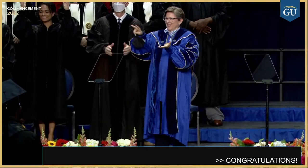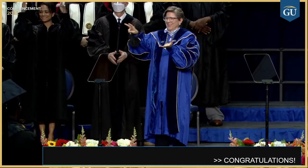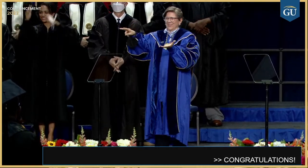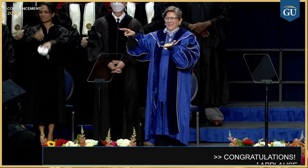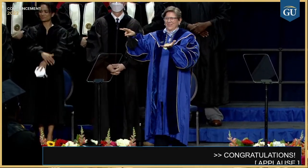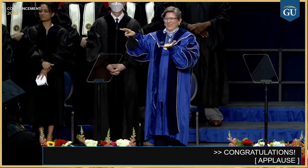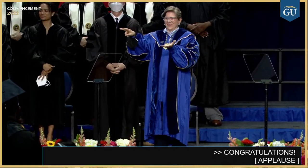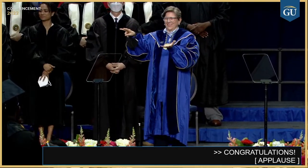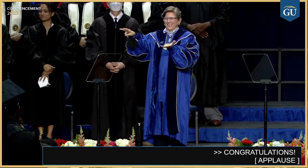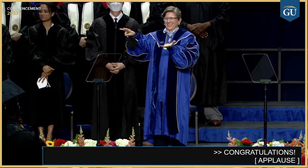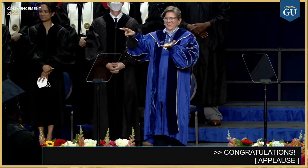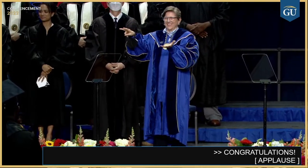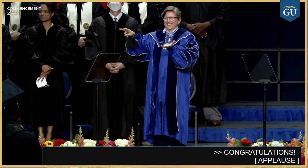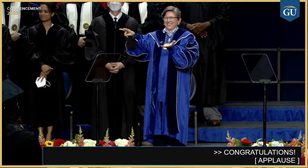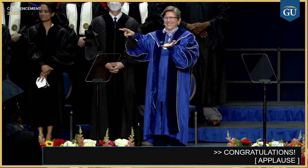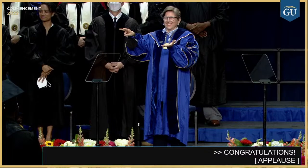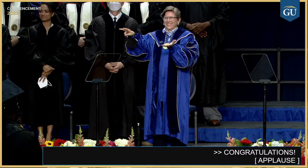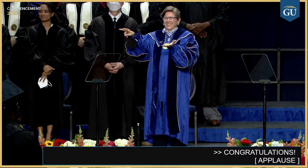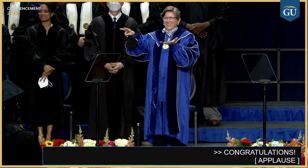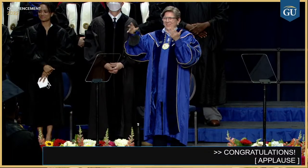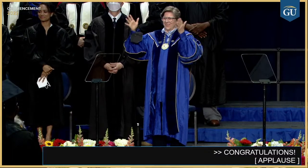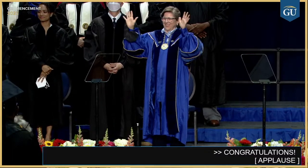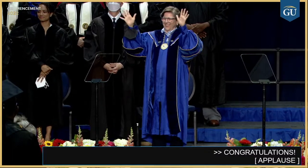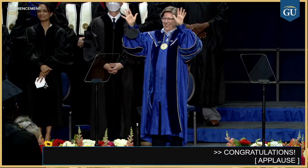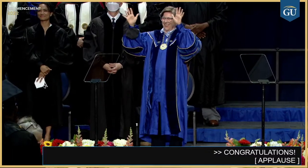Congratulations to the class of 2022.